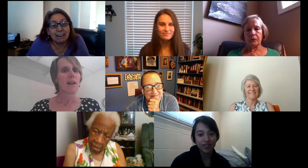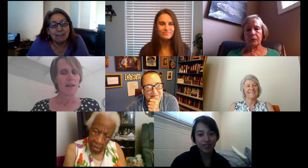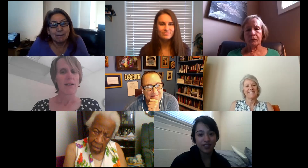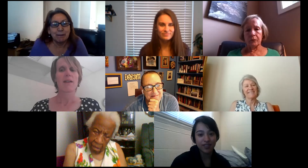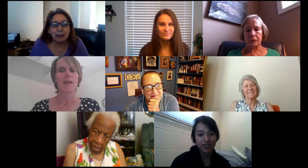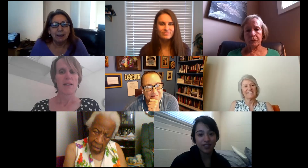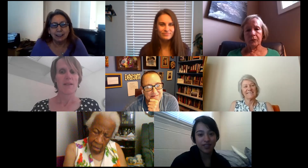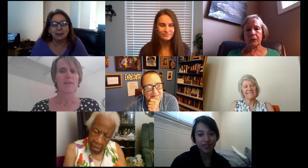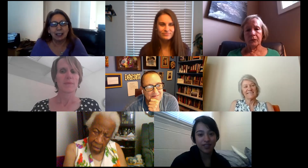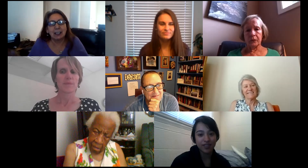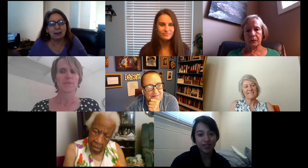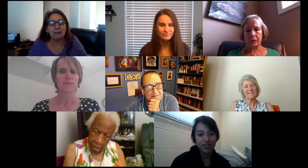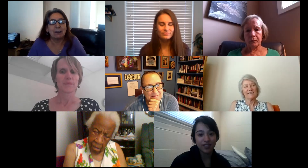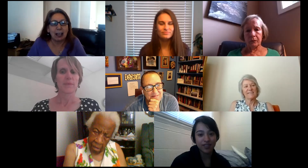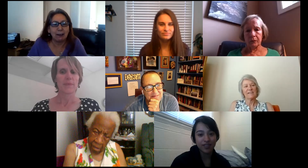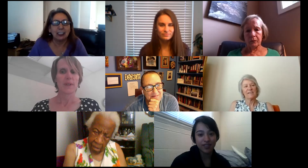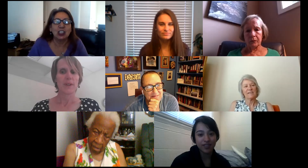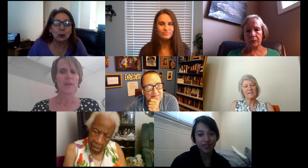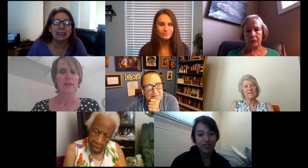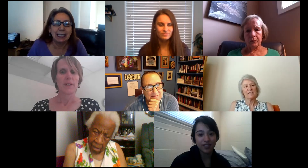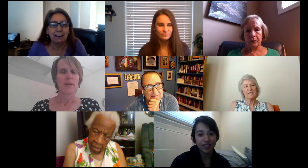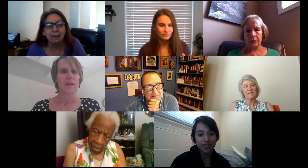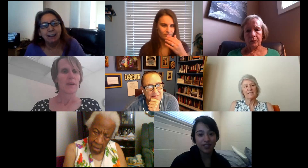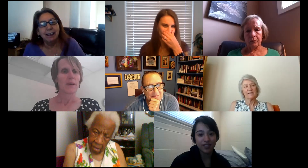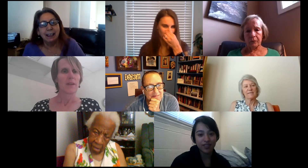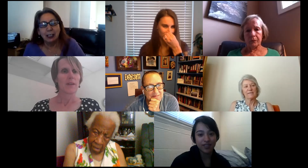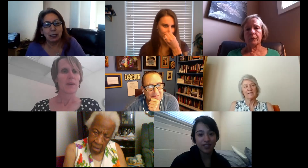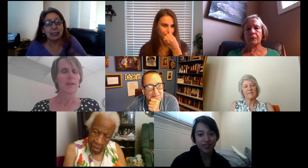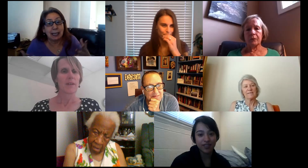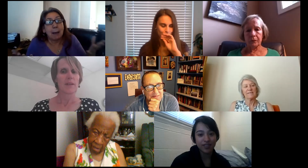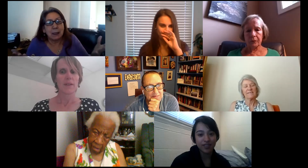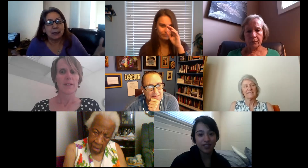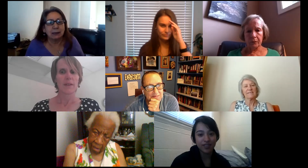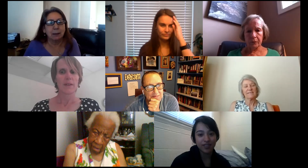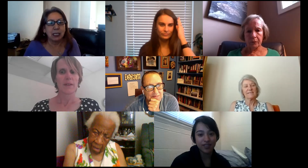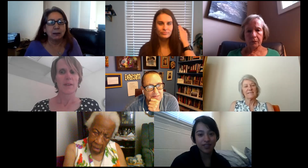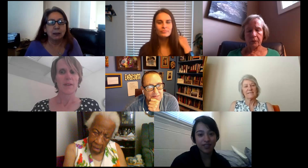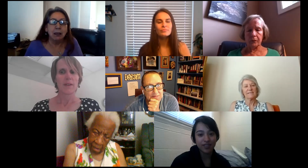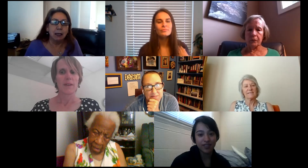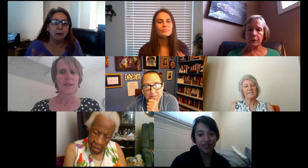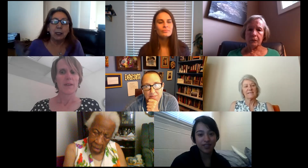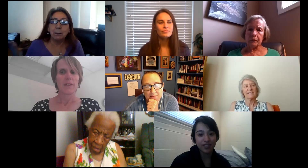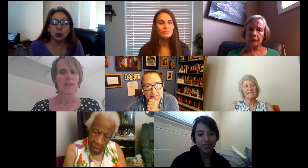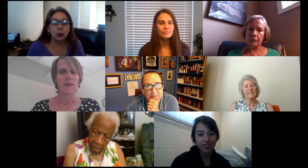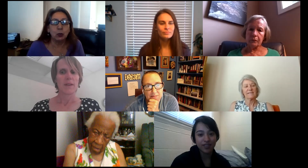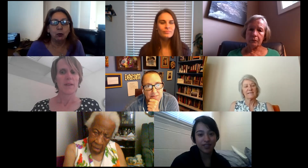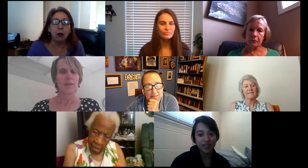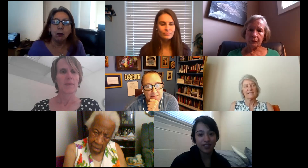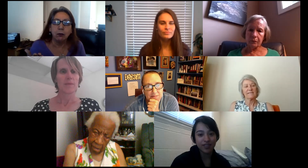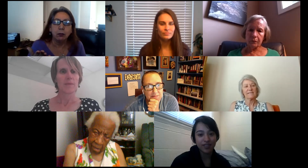deaf. So that's how I found out she was deaf. Anyway, it happens sometimes. And people don't know, oh, you're